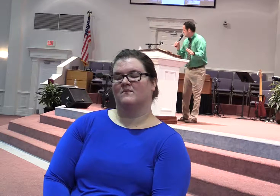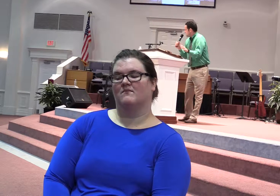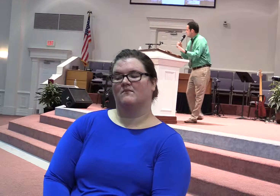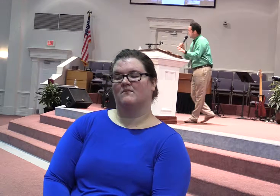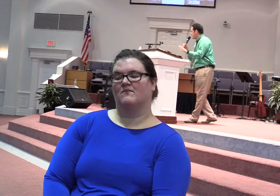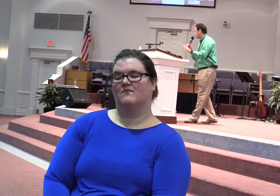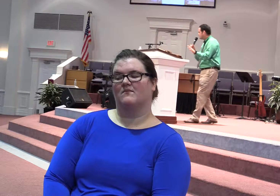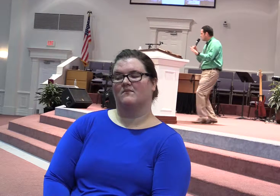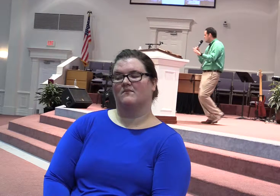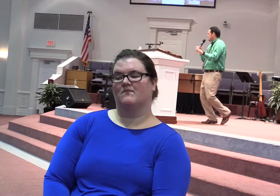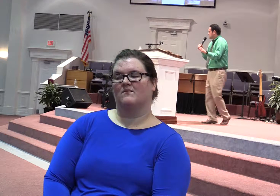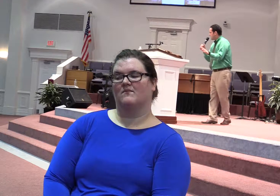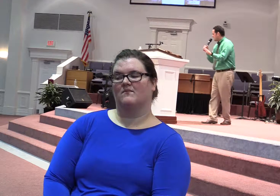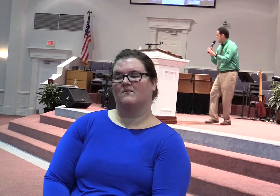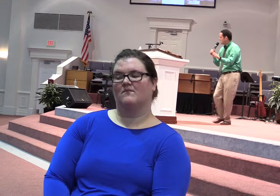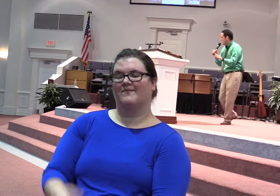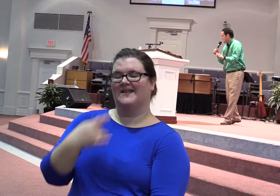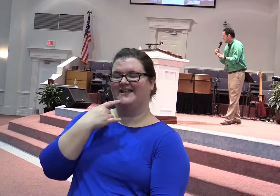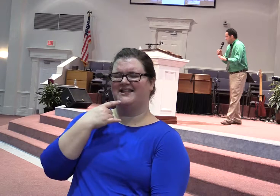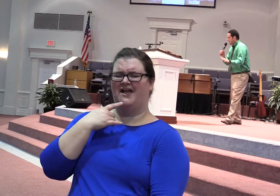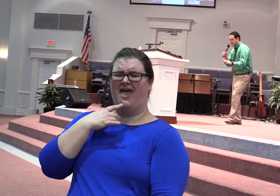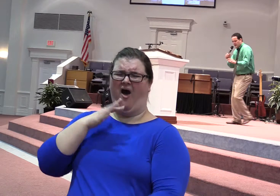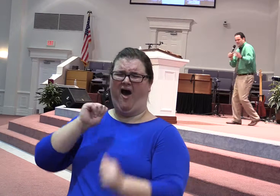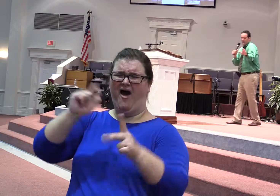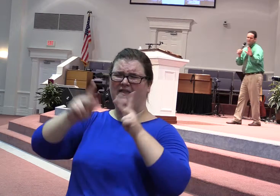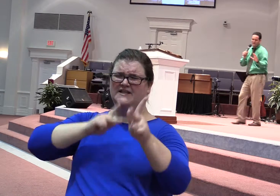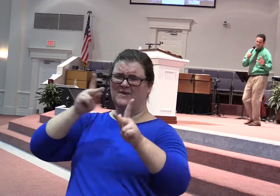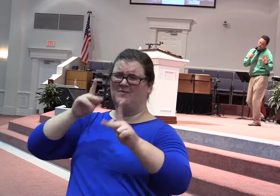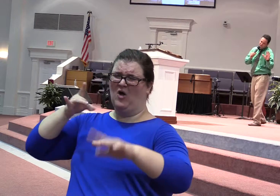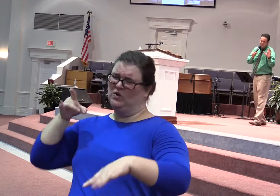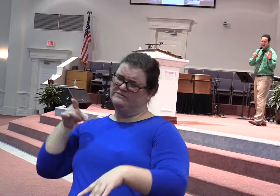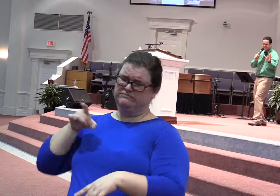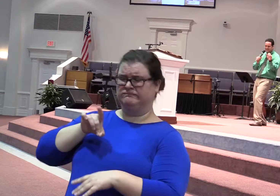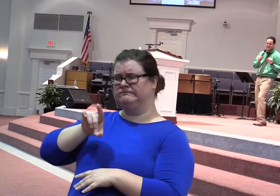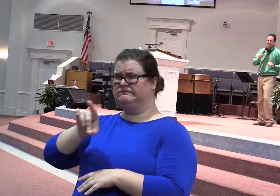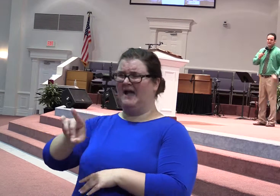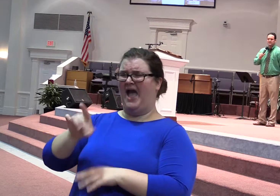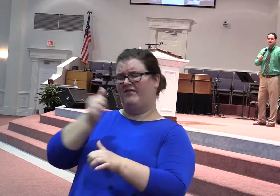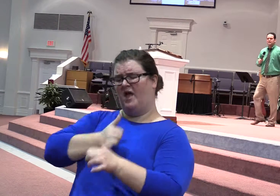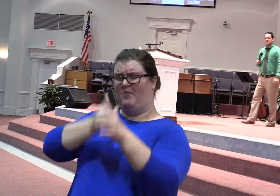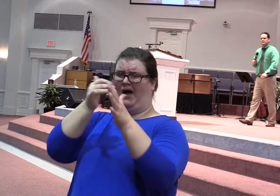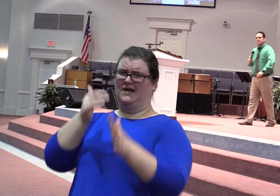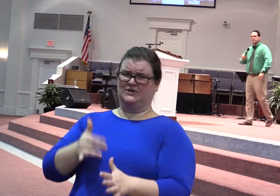apostle. The apostle Shakalaka and the prophet Chuchilati.